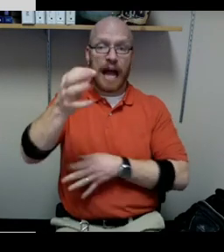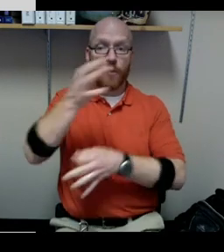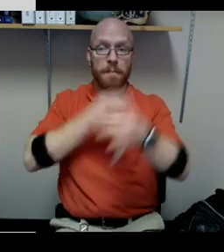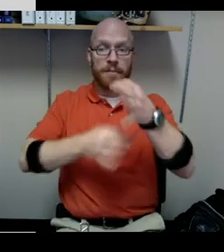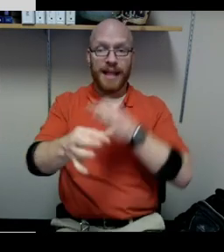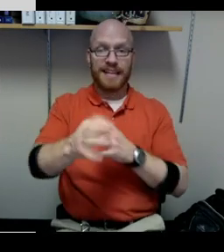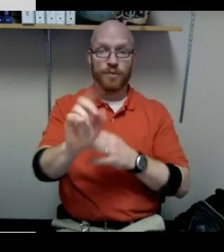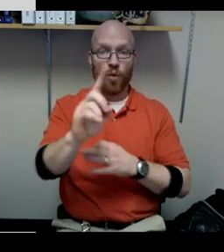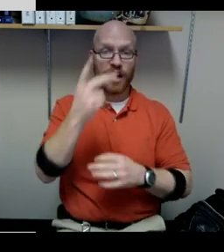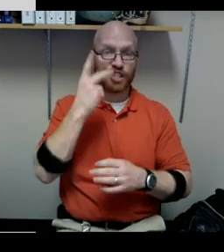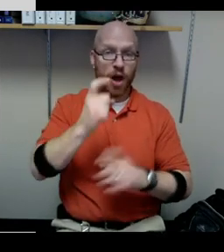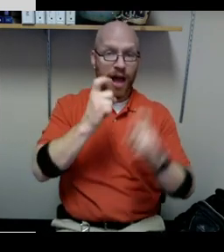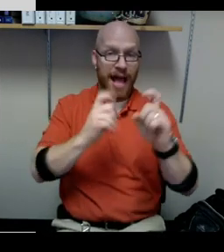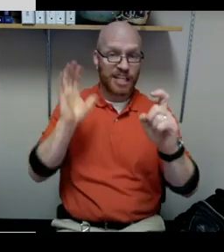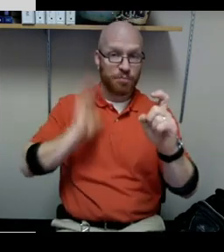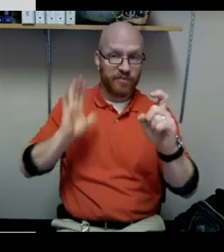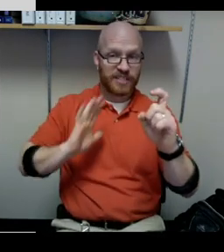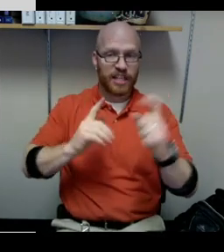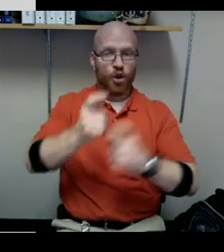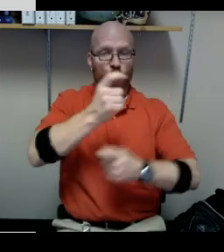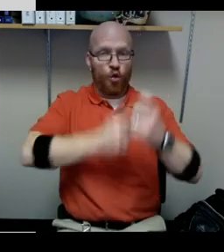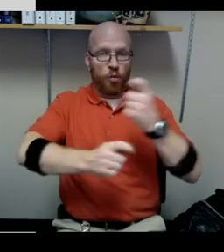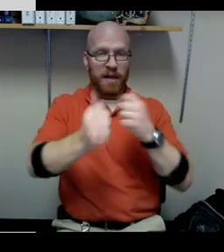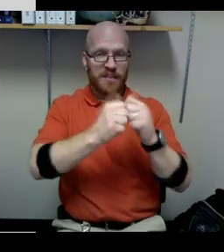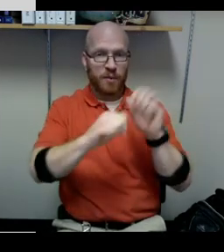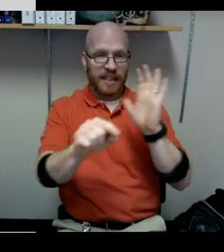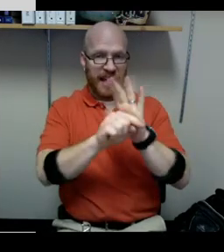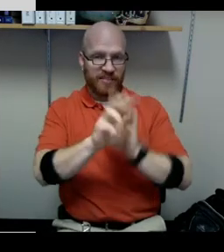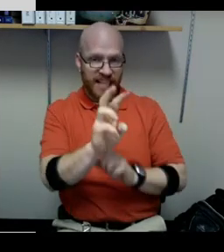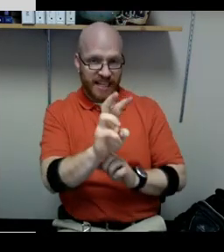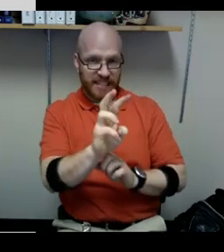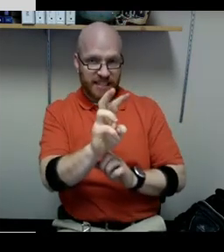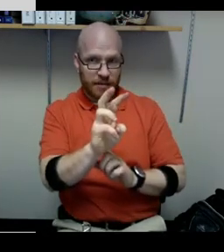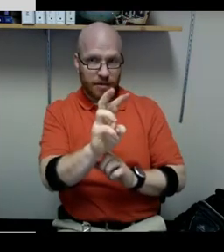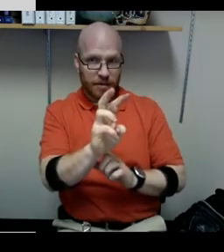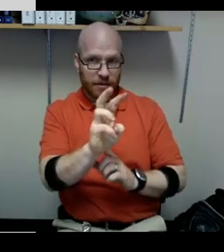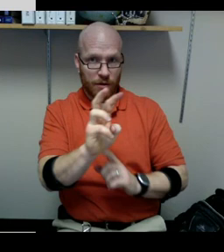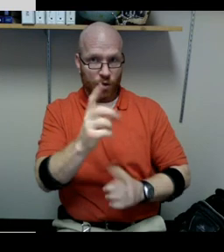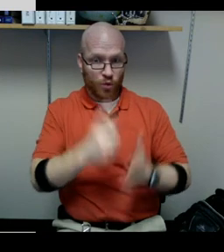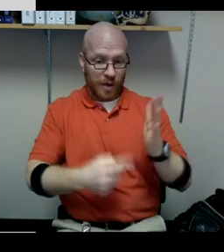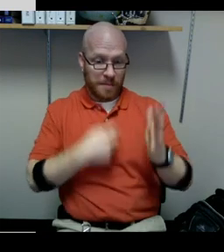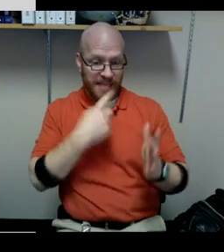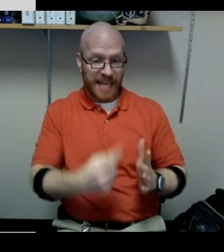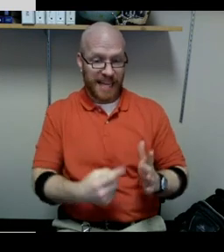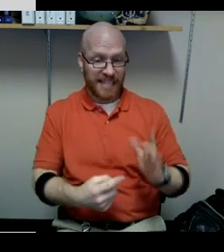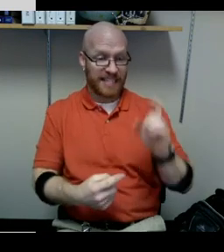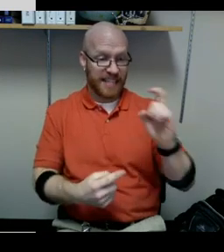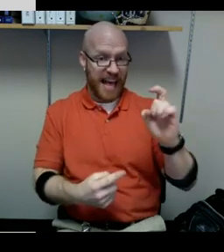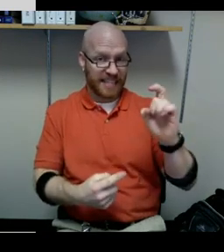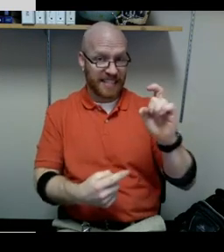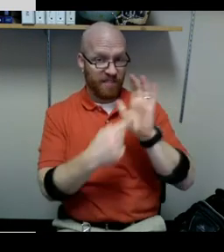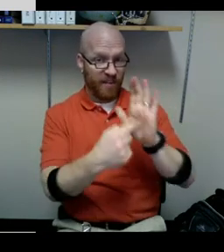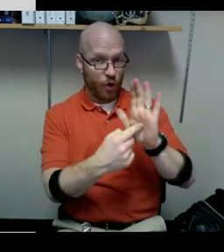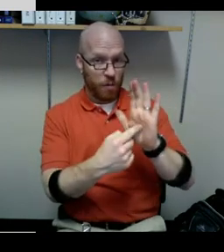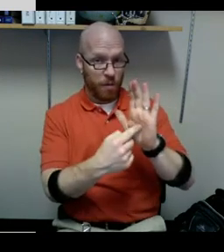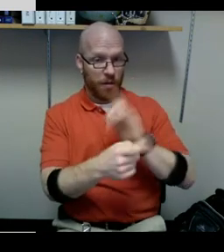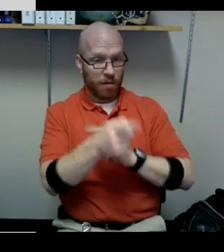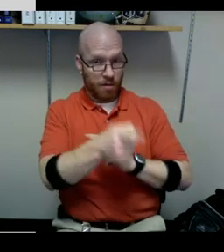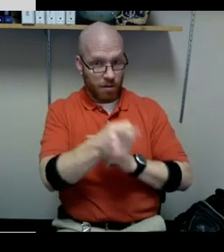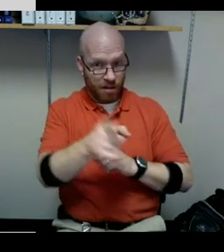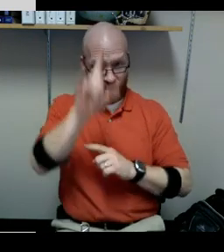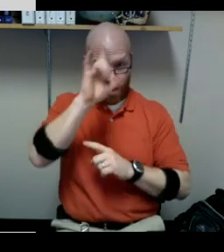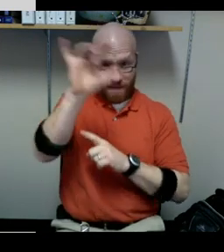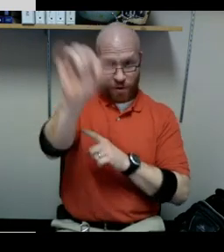As you can see, I replaced where I saw x previously replaced with -6. What I'm saying is x, the